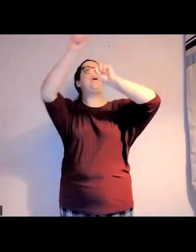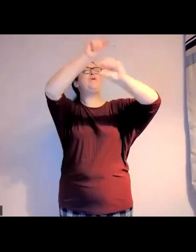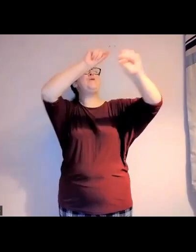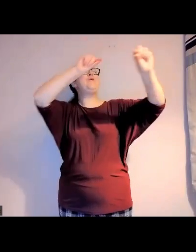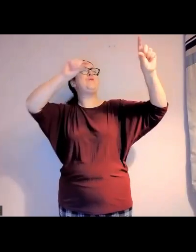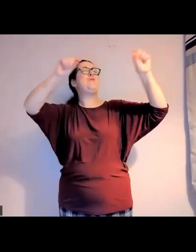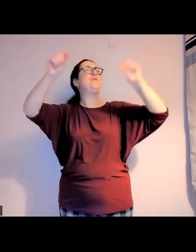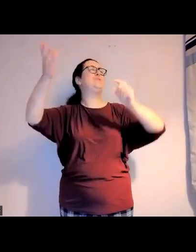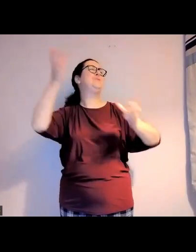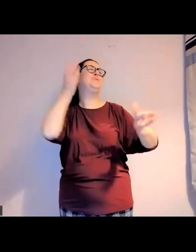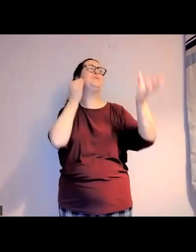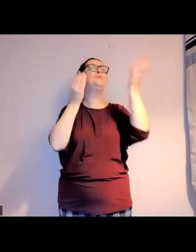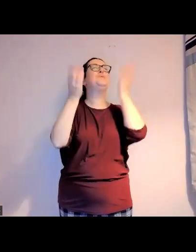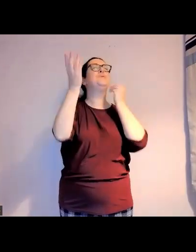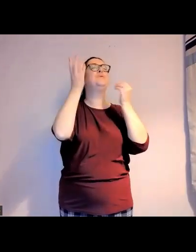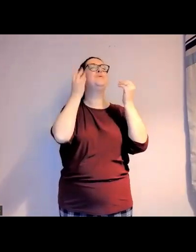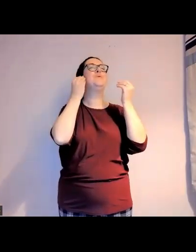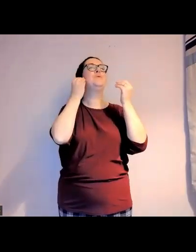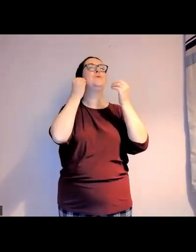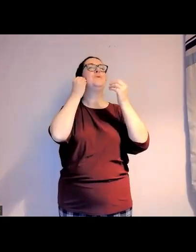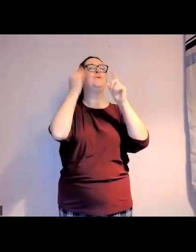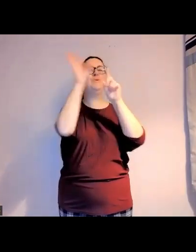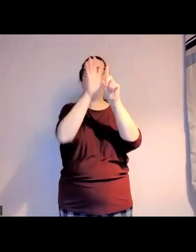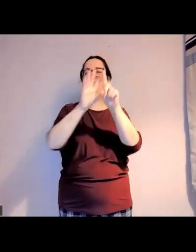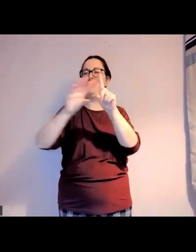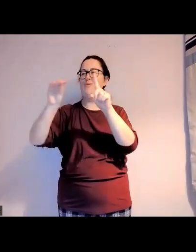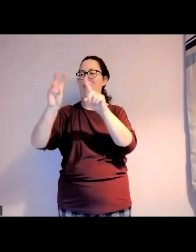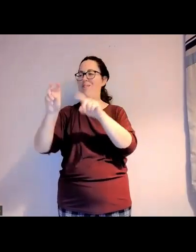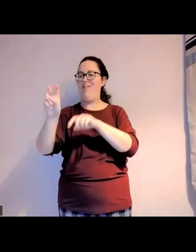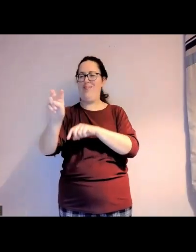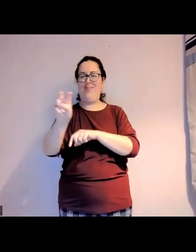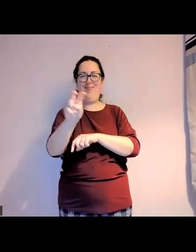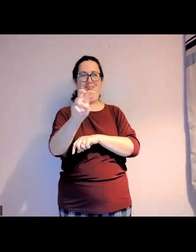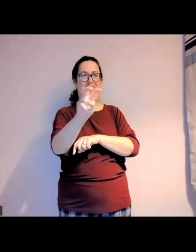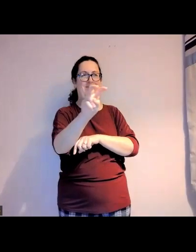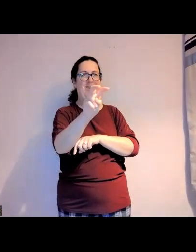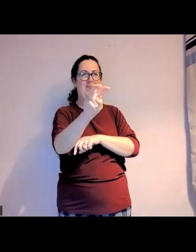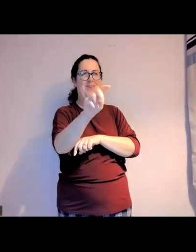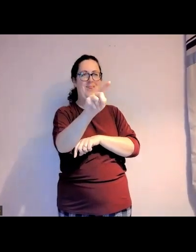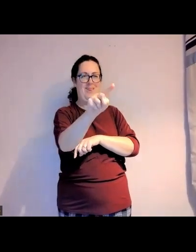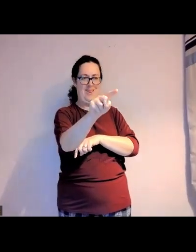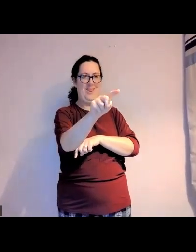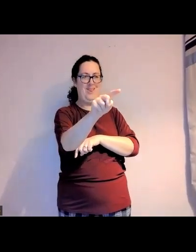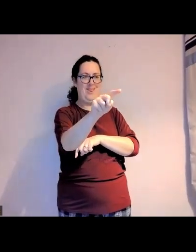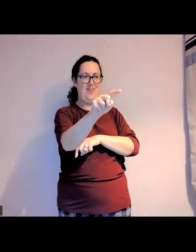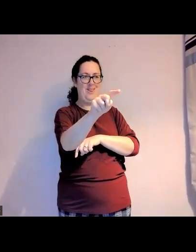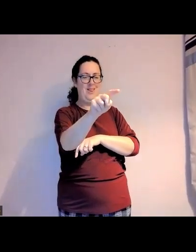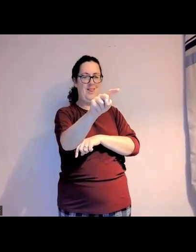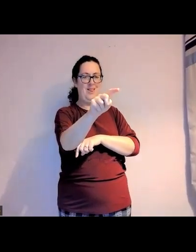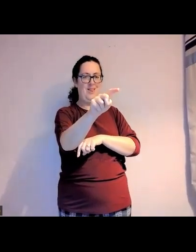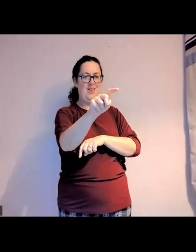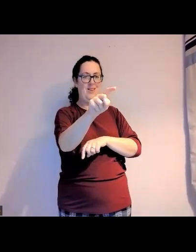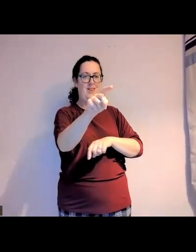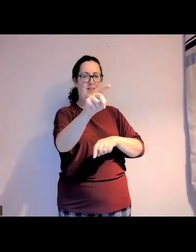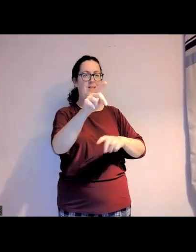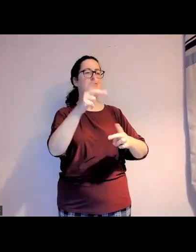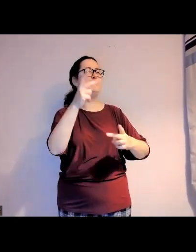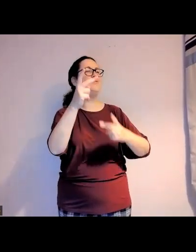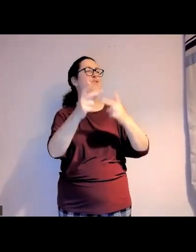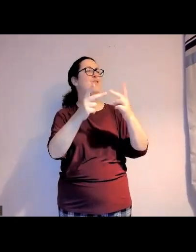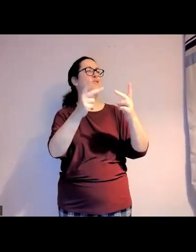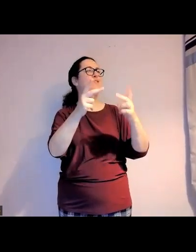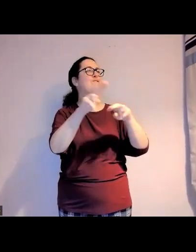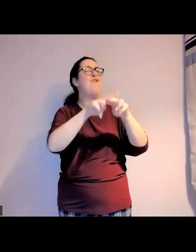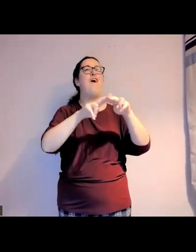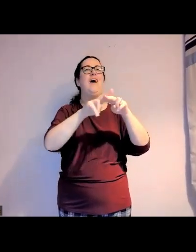singing. I see the squirrels there. A song has started. It's Friday afternoon